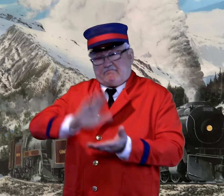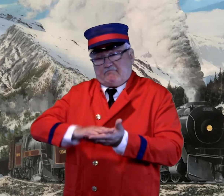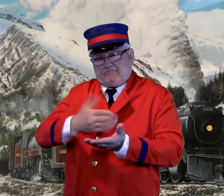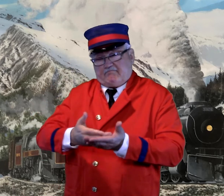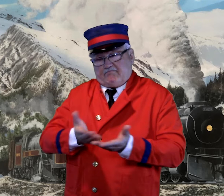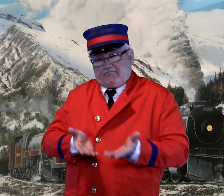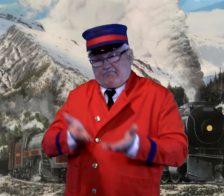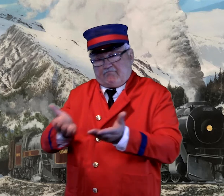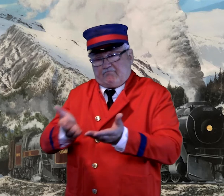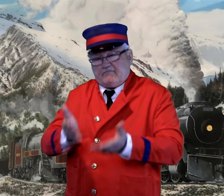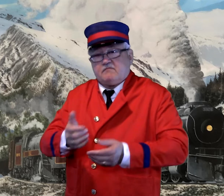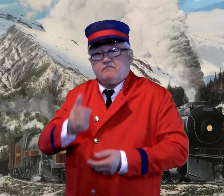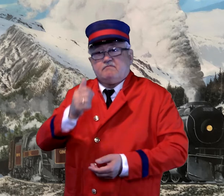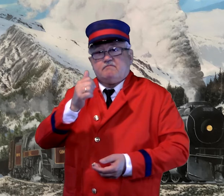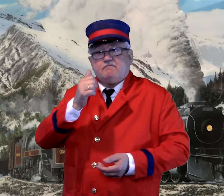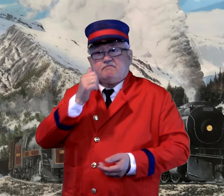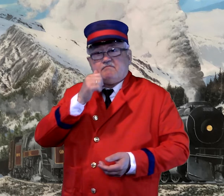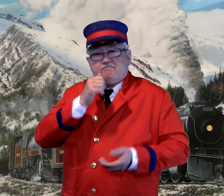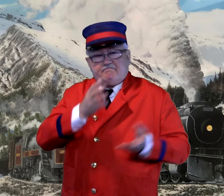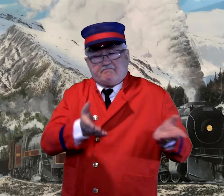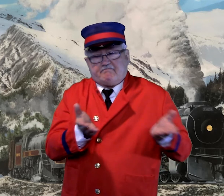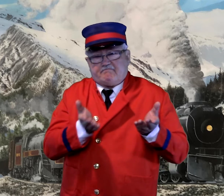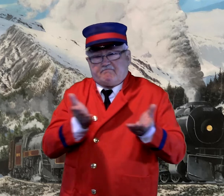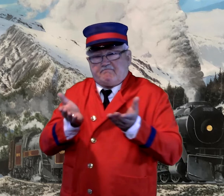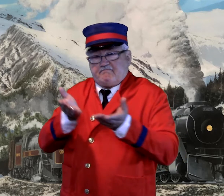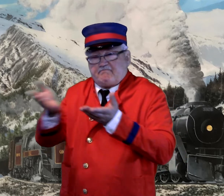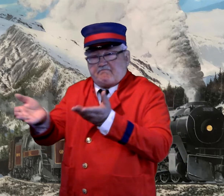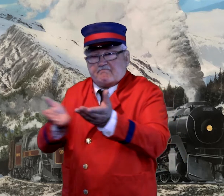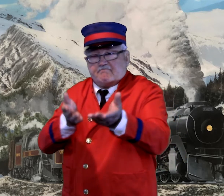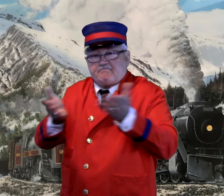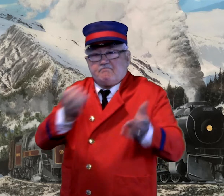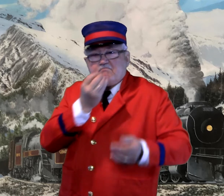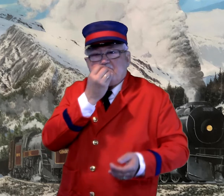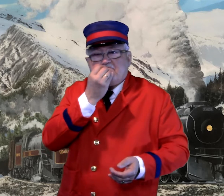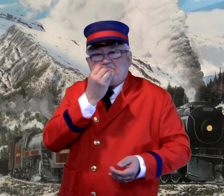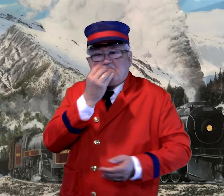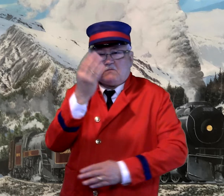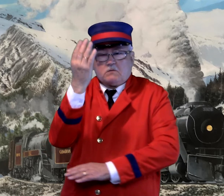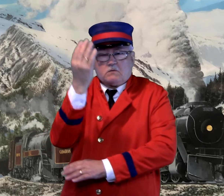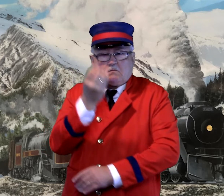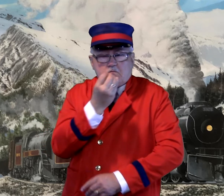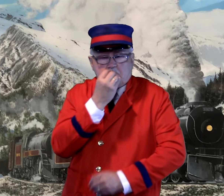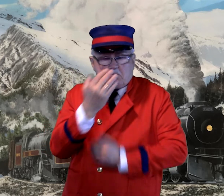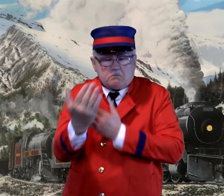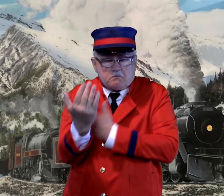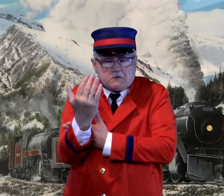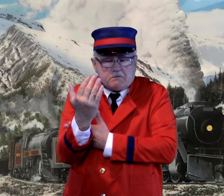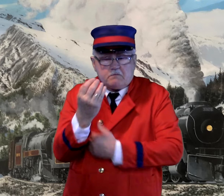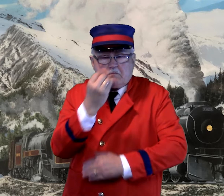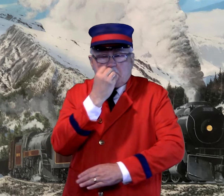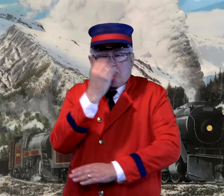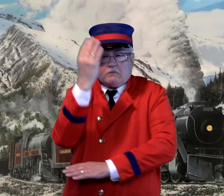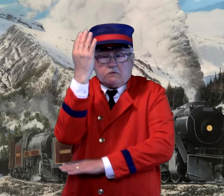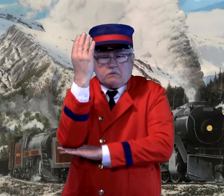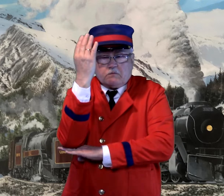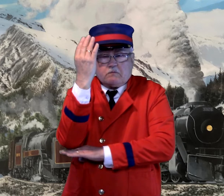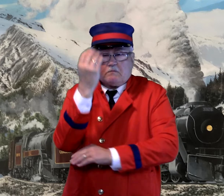girls' responsibility was to serve the meals. The porters would set out the dishes and the girls would serve them. That